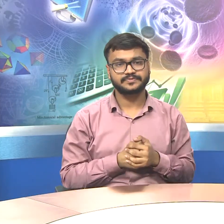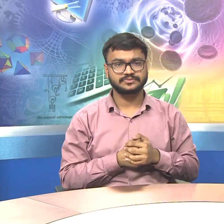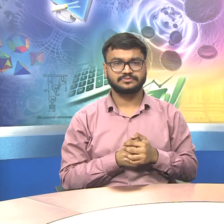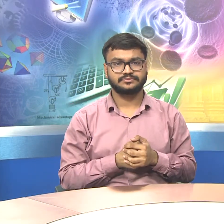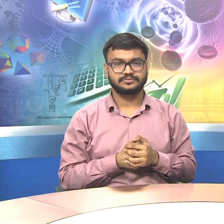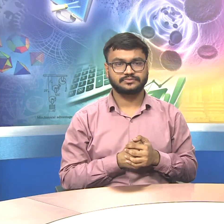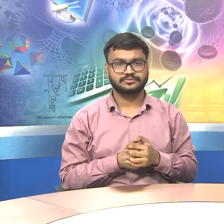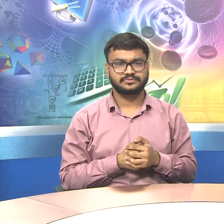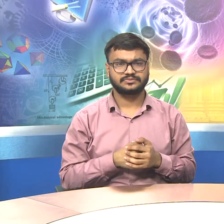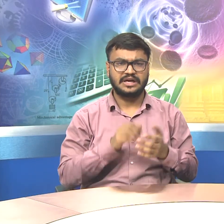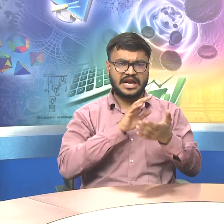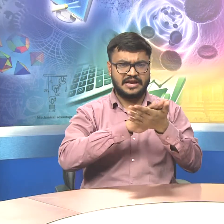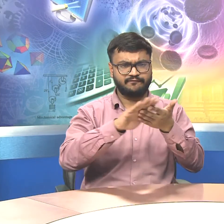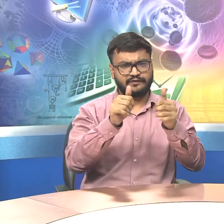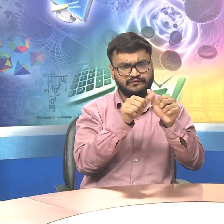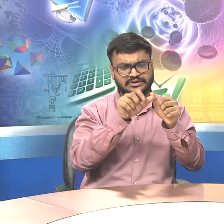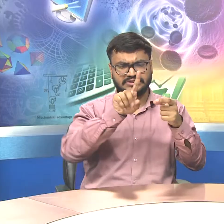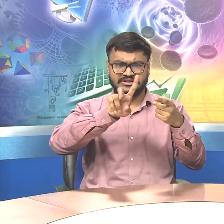The word have